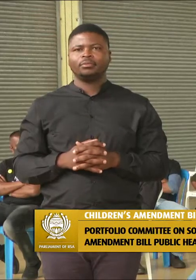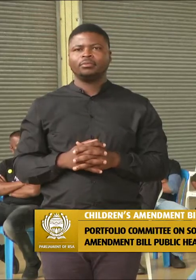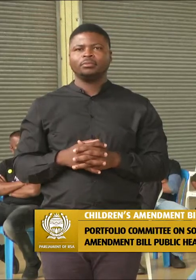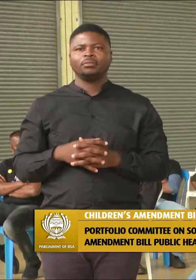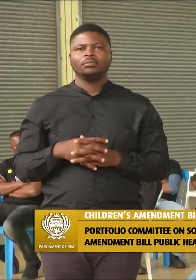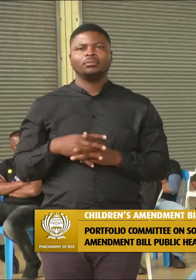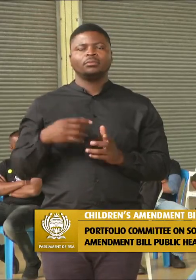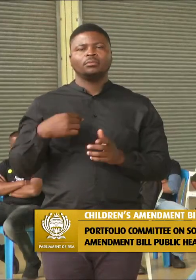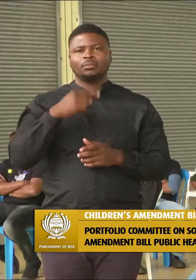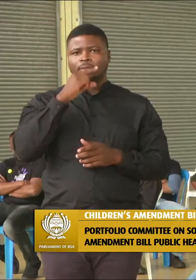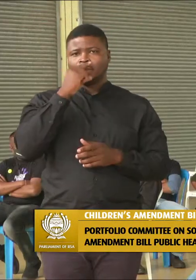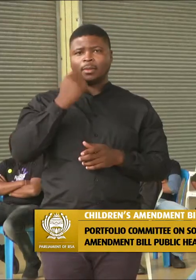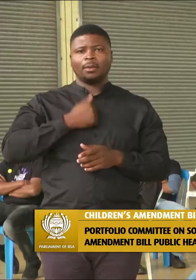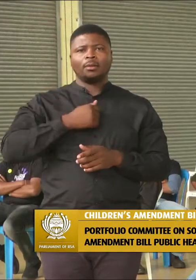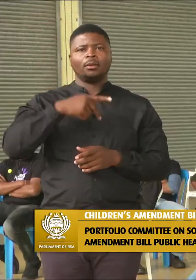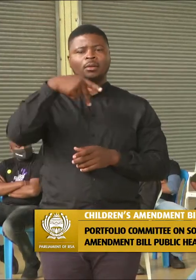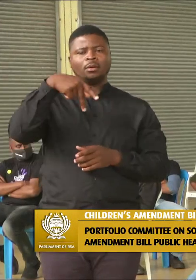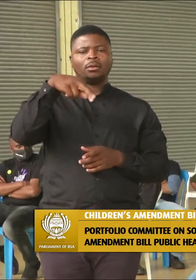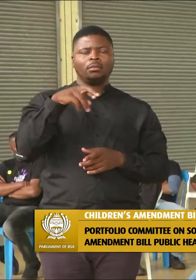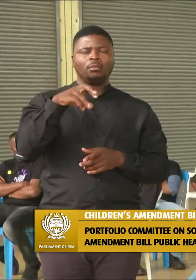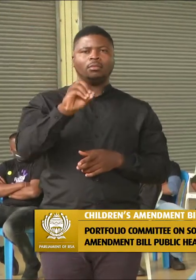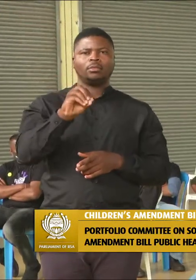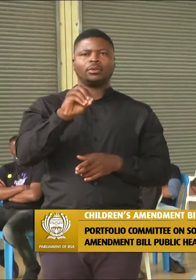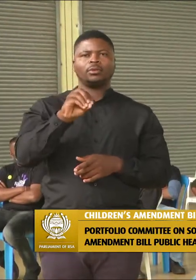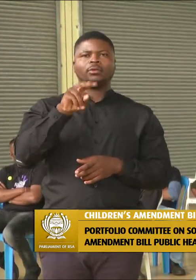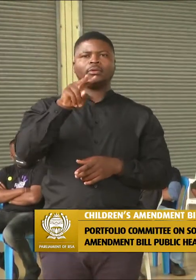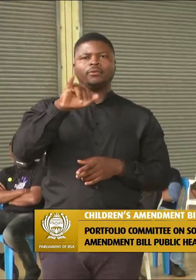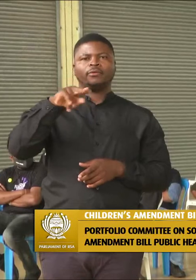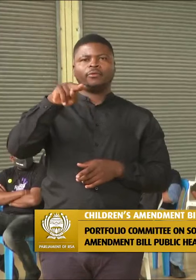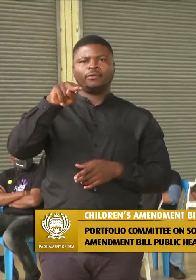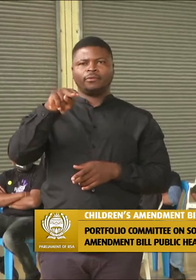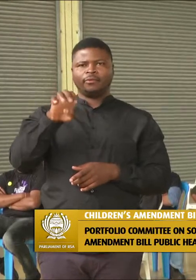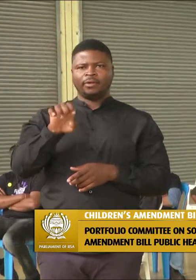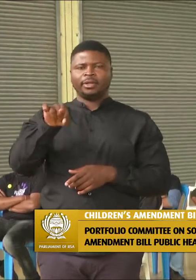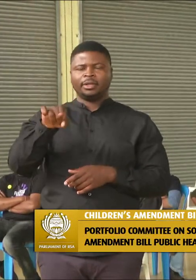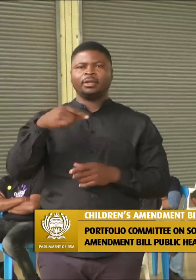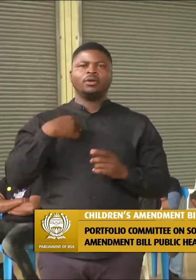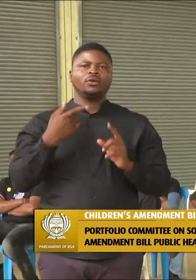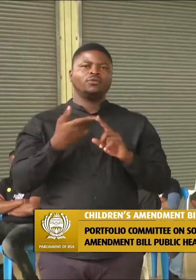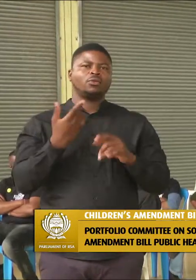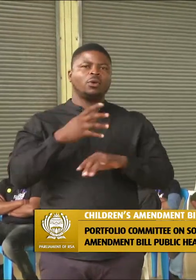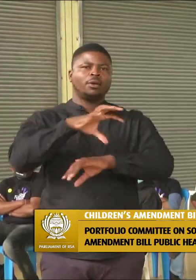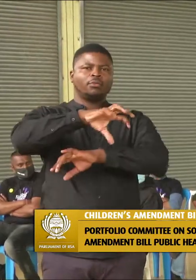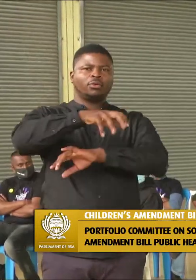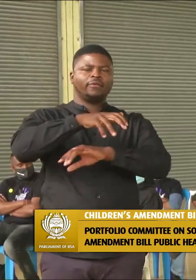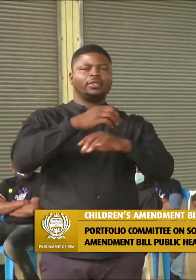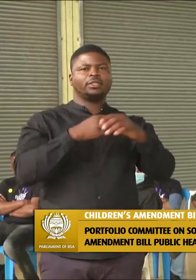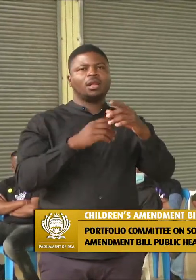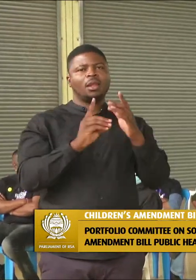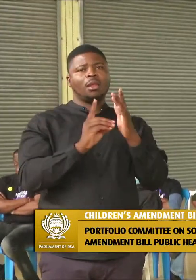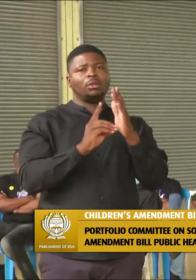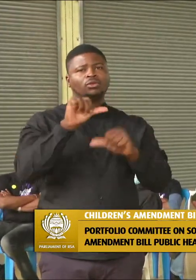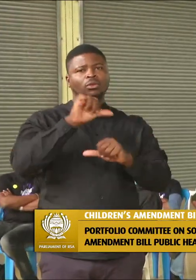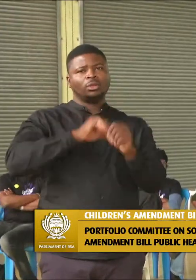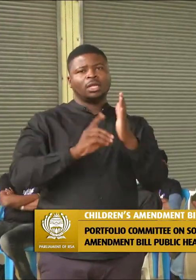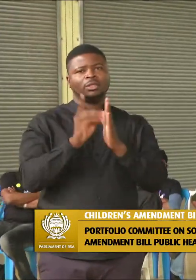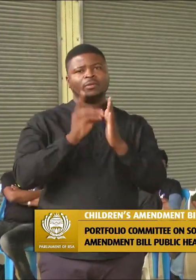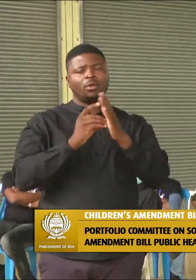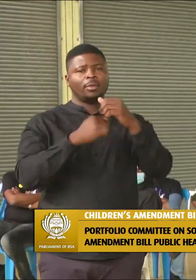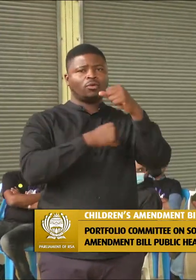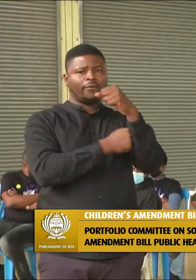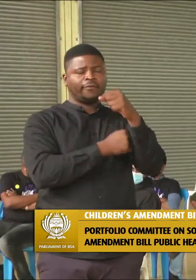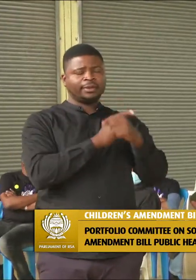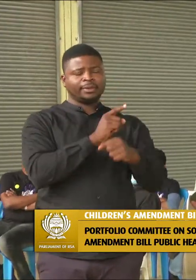is Praveen Chetty from the Provincial Department of Social Development. Ngingu Pravin Chetty lapha ya ehhovisi